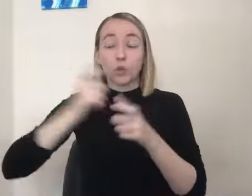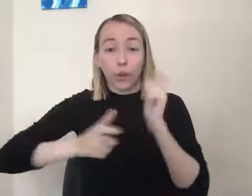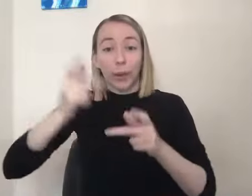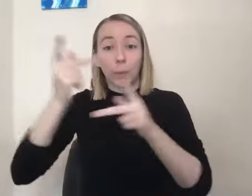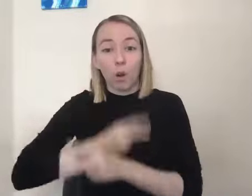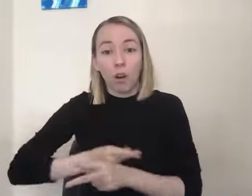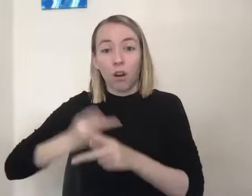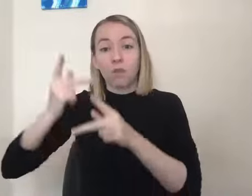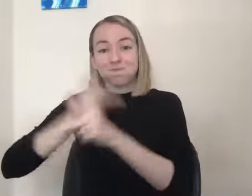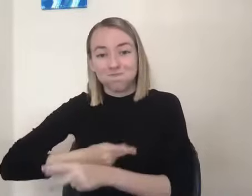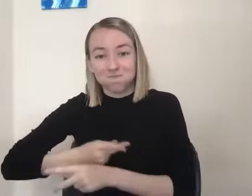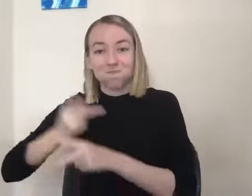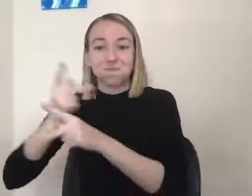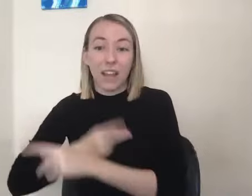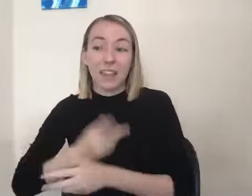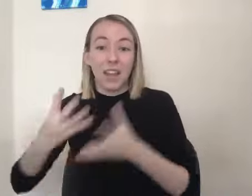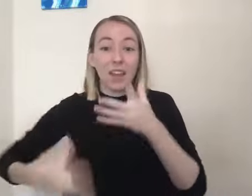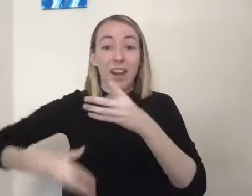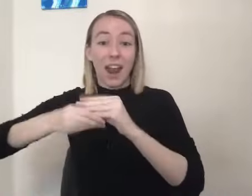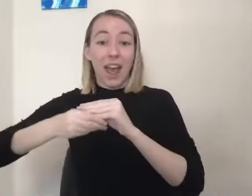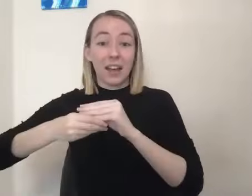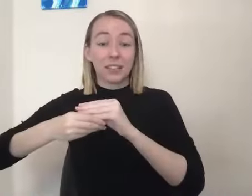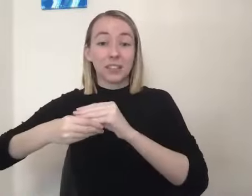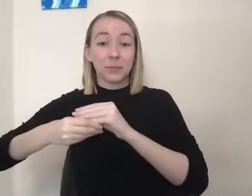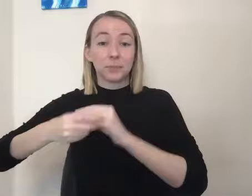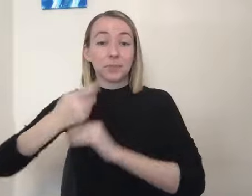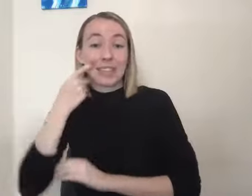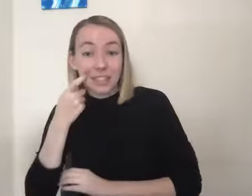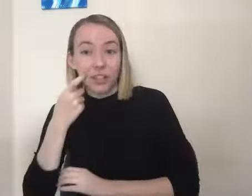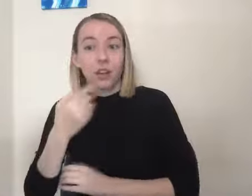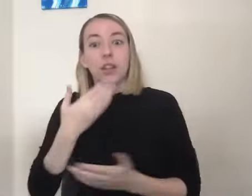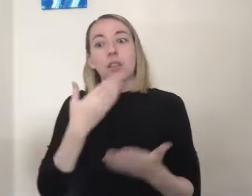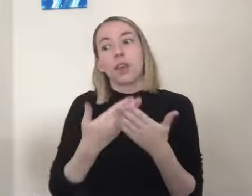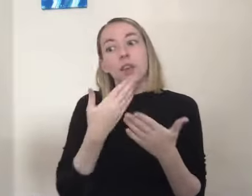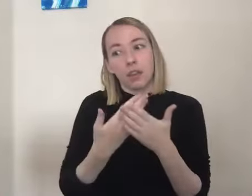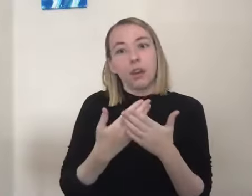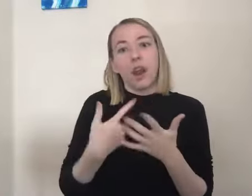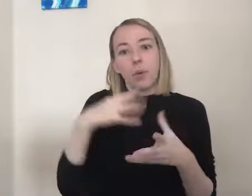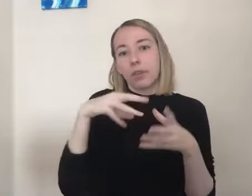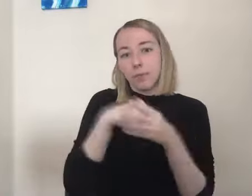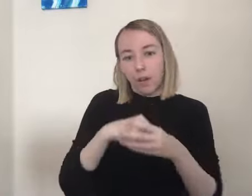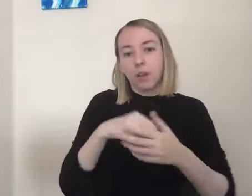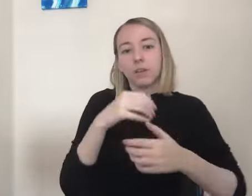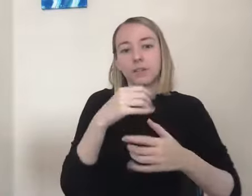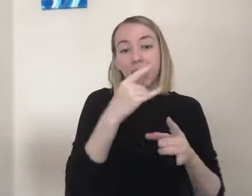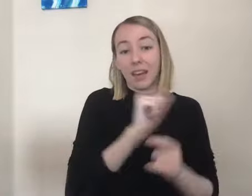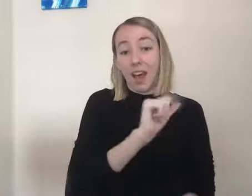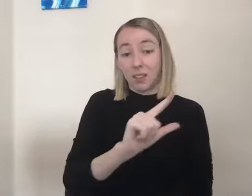ended. And we had that horrible 6 years. And then we did another 10, 15 years where the drinking began to get worse. And they went